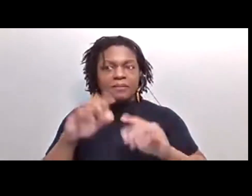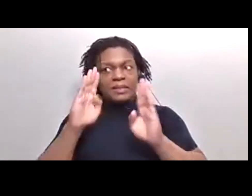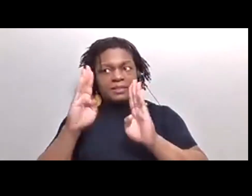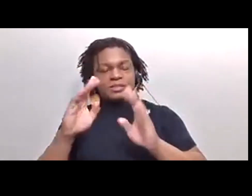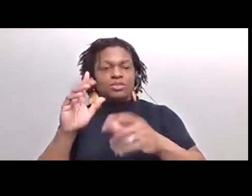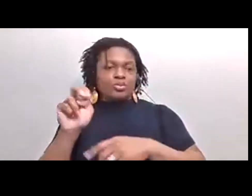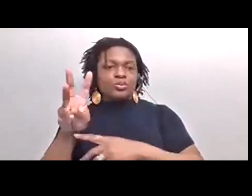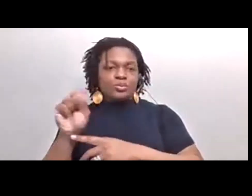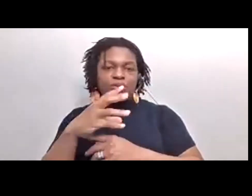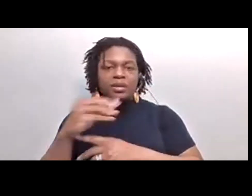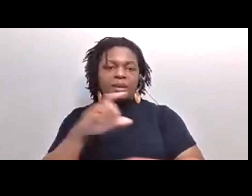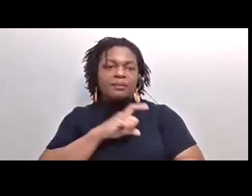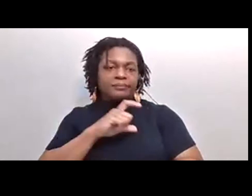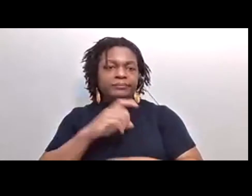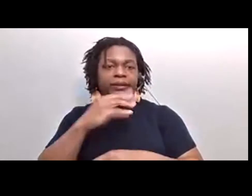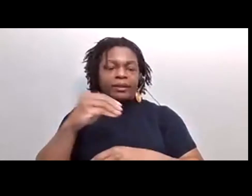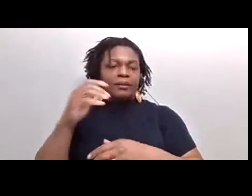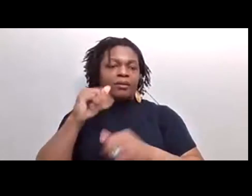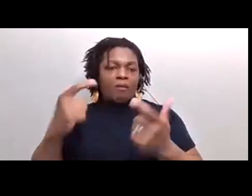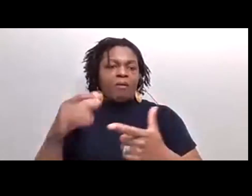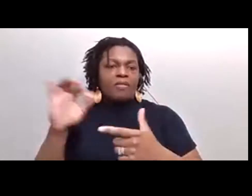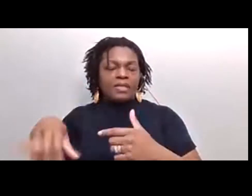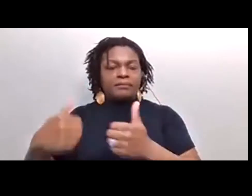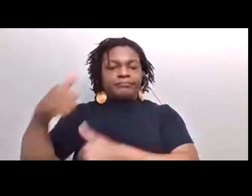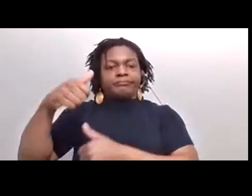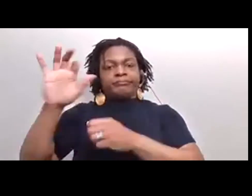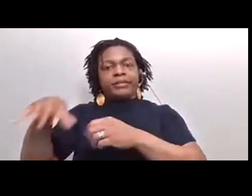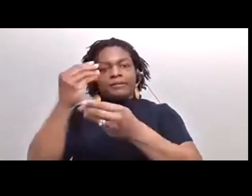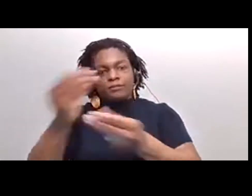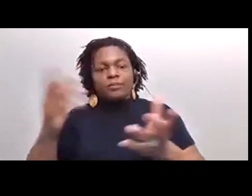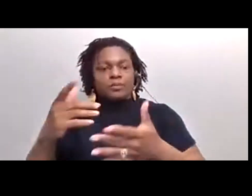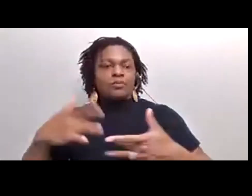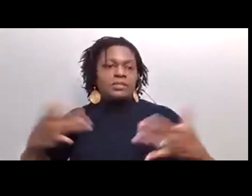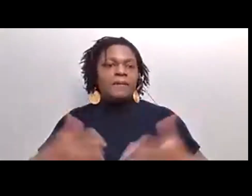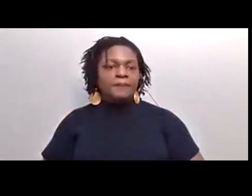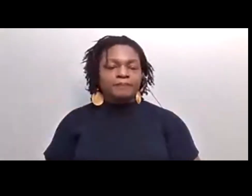Thanks, Amy. Do we have any of our other agencies that have any